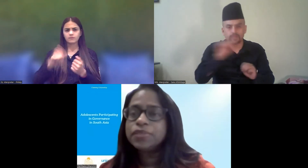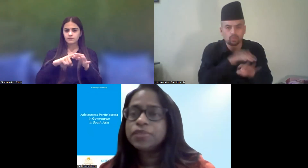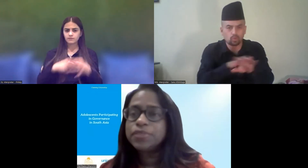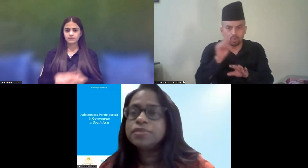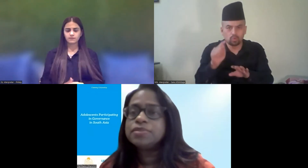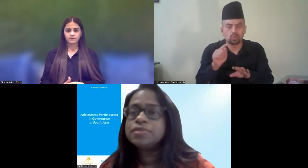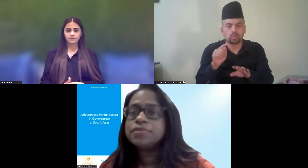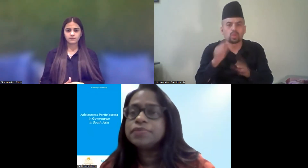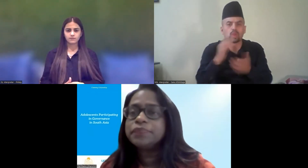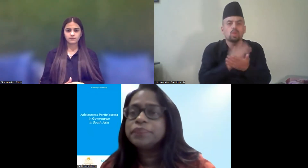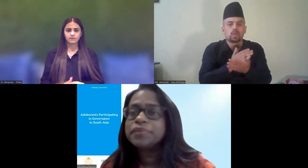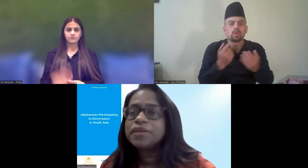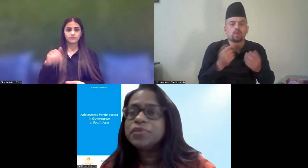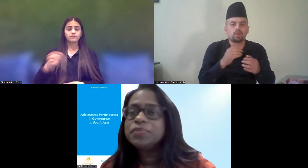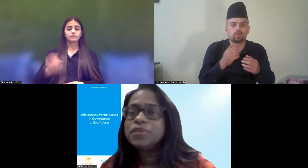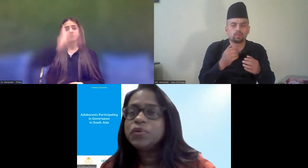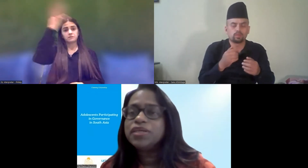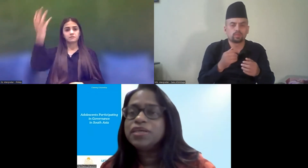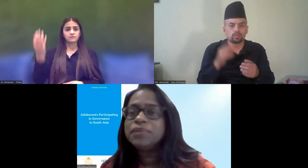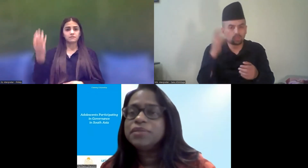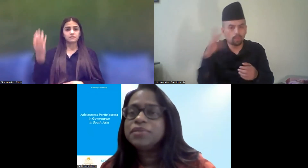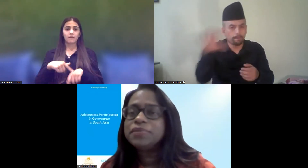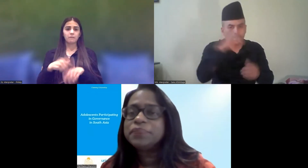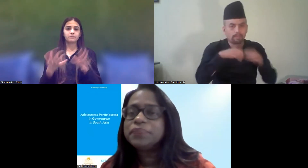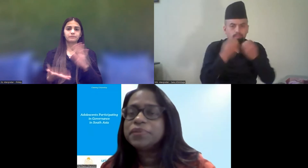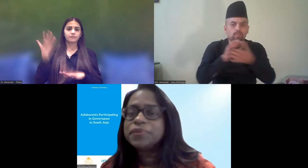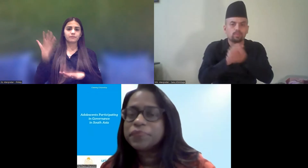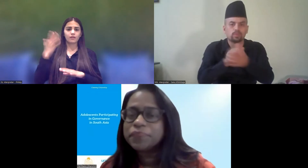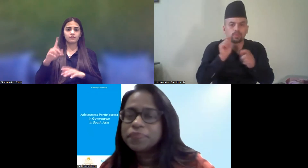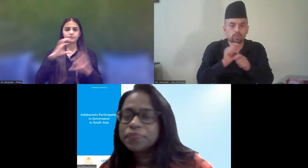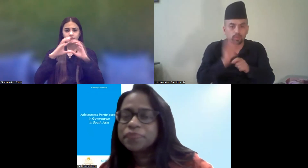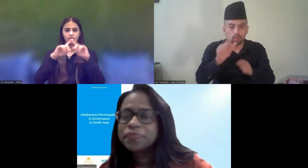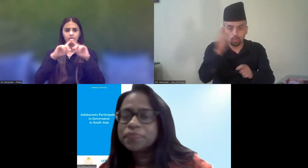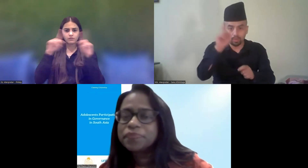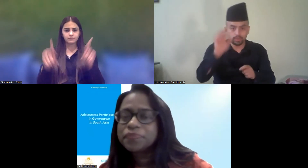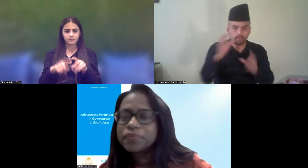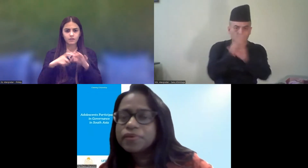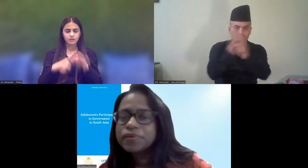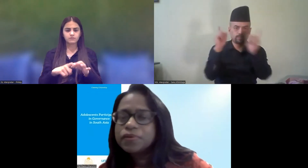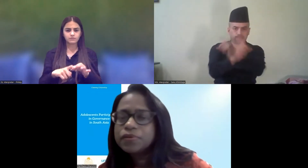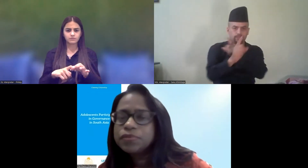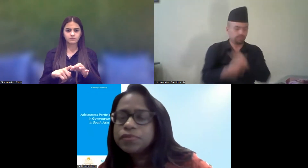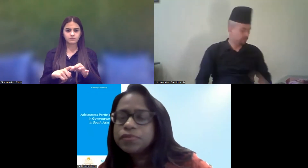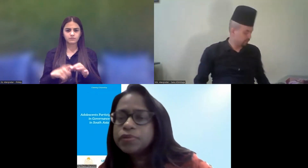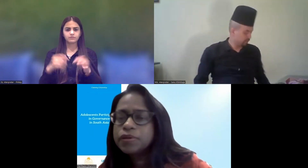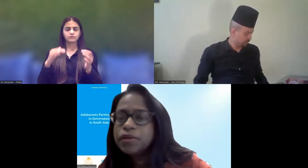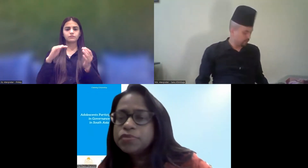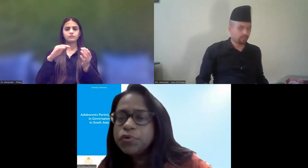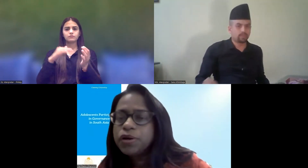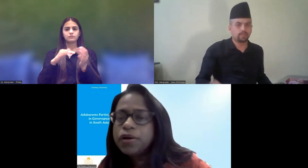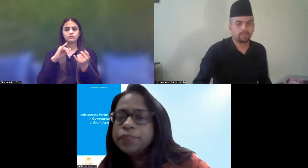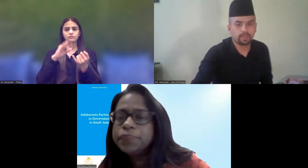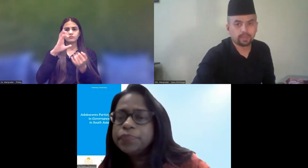else with questions? I know it has been a long day, but in the chat box, there is a question for Chencho, I think. So,